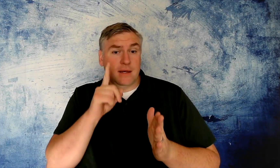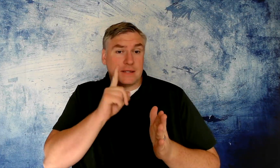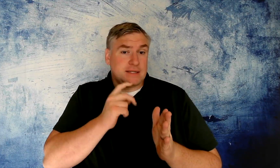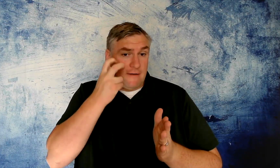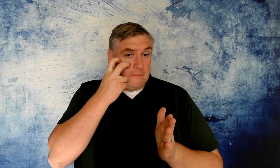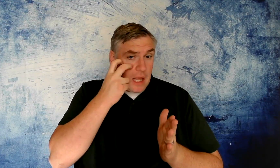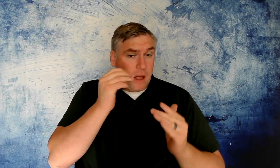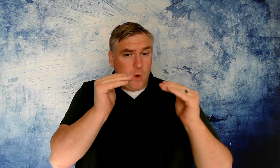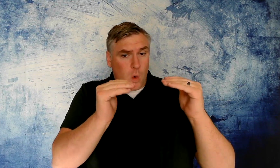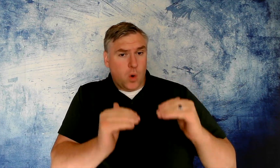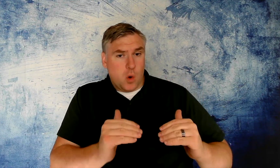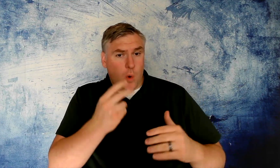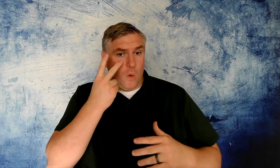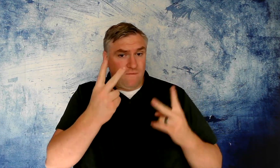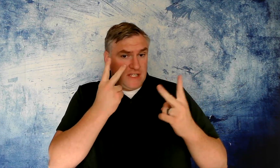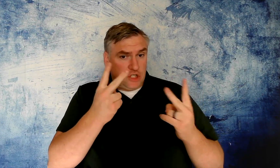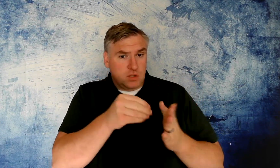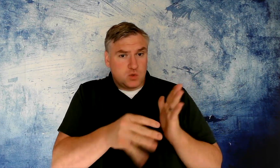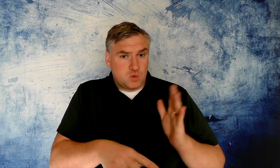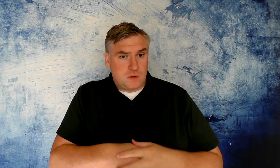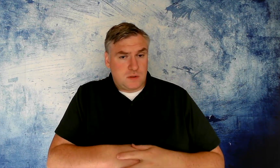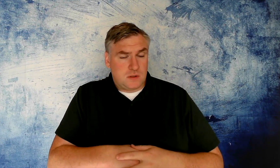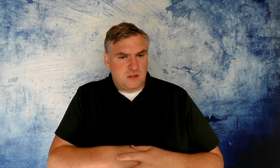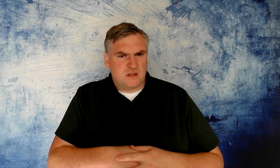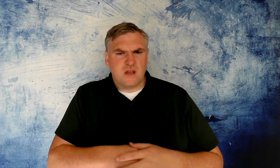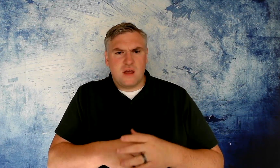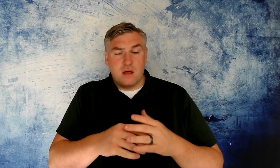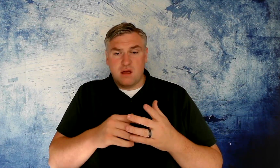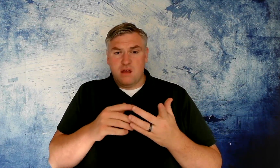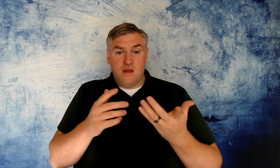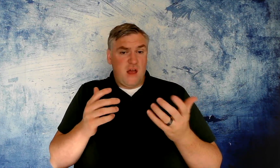For example, deaf-blind or low-vision students.